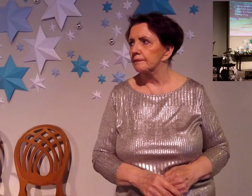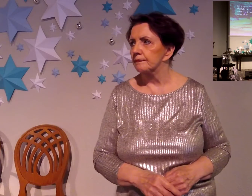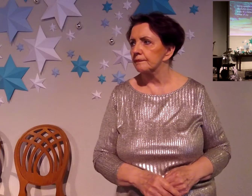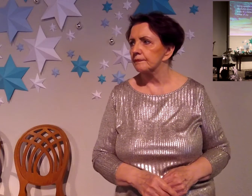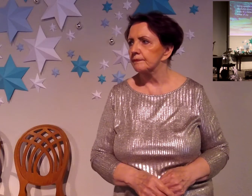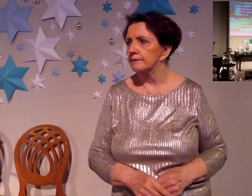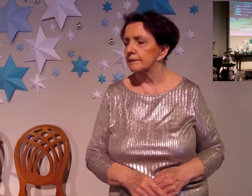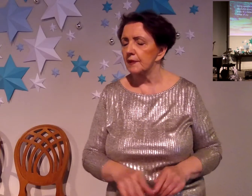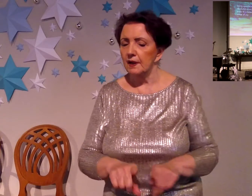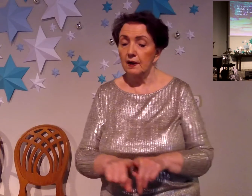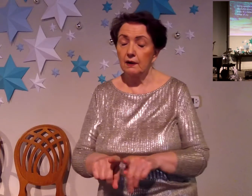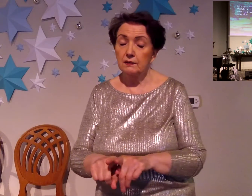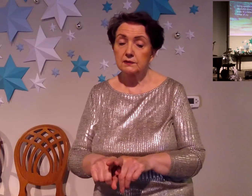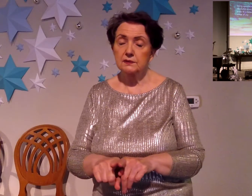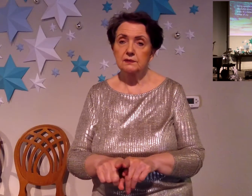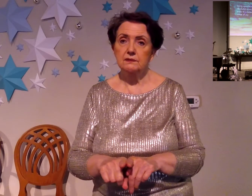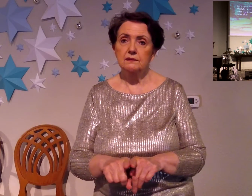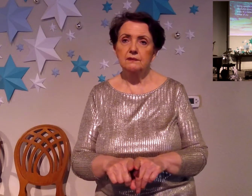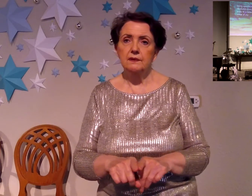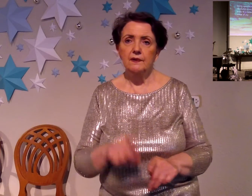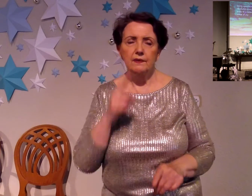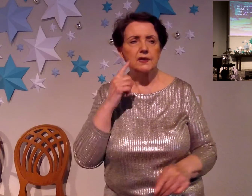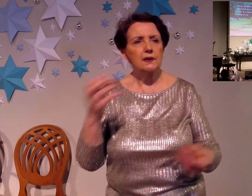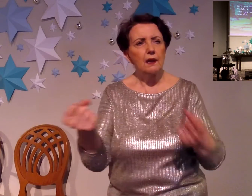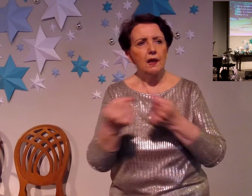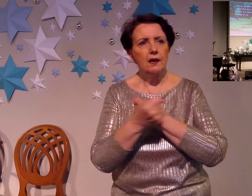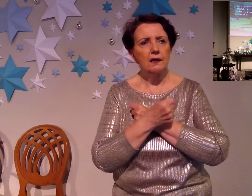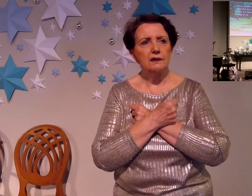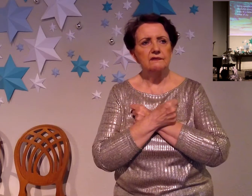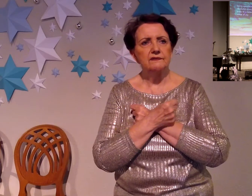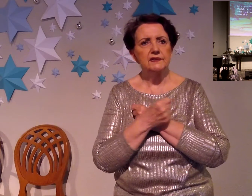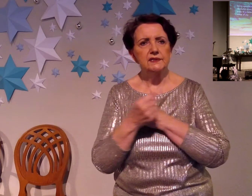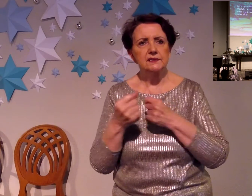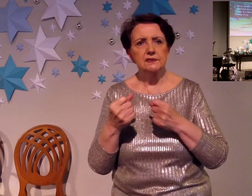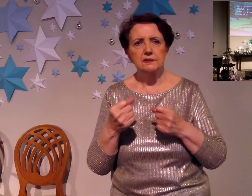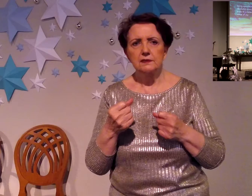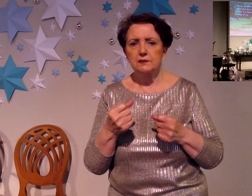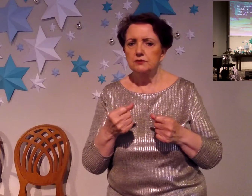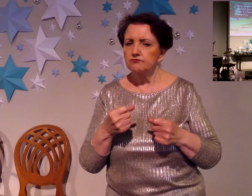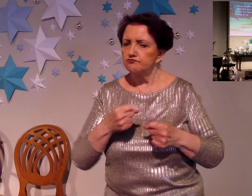I also think that love is fierce.